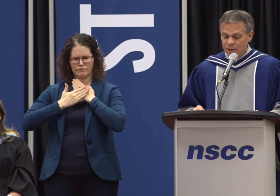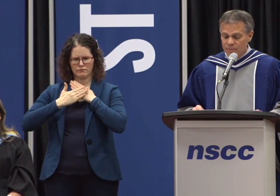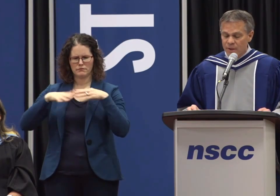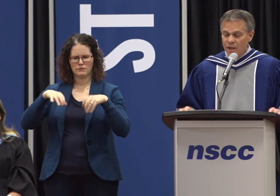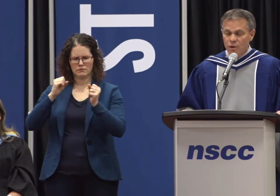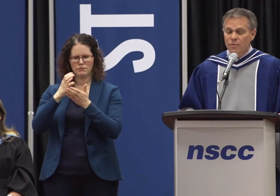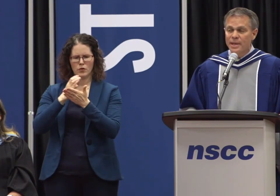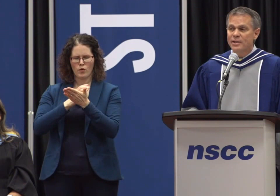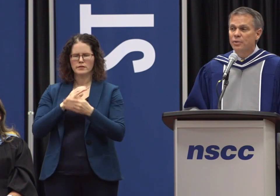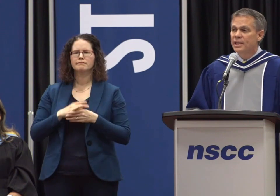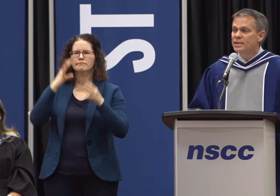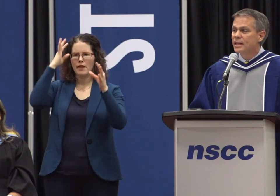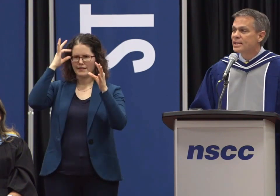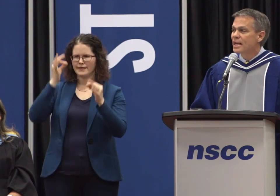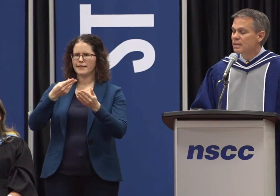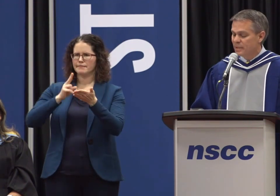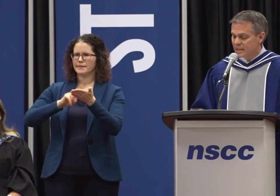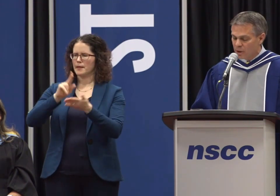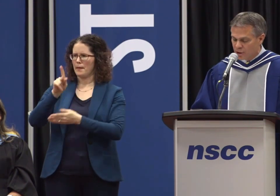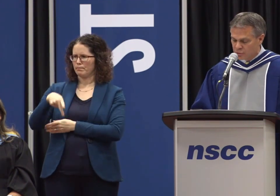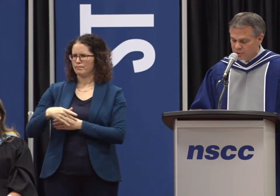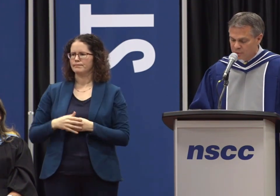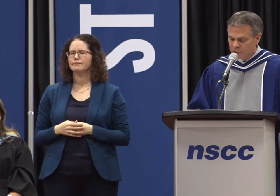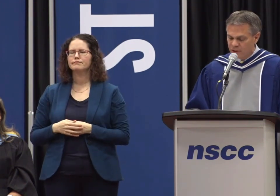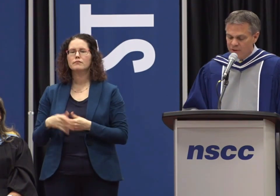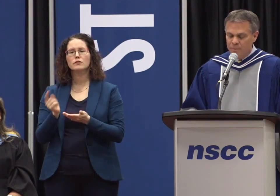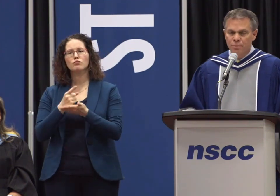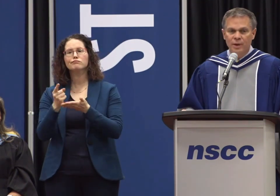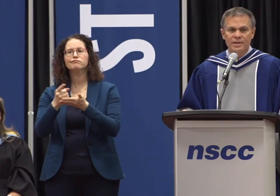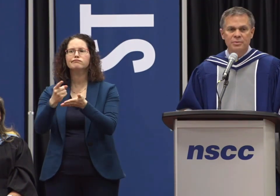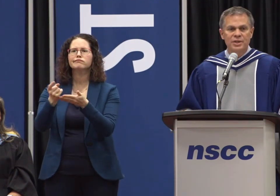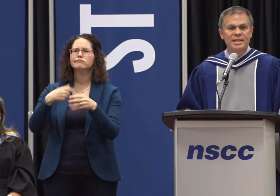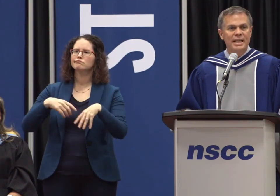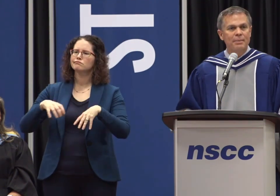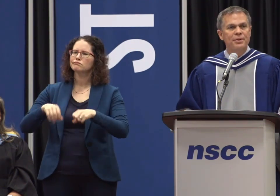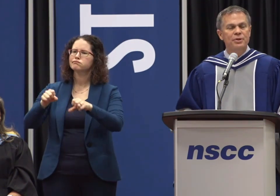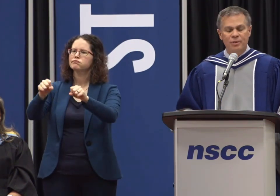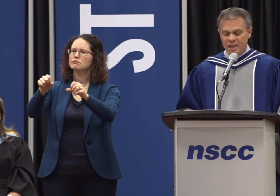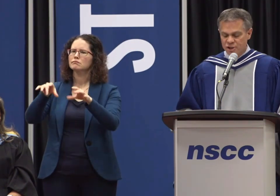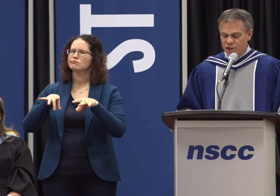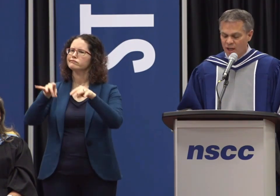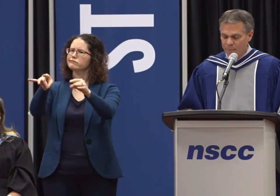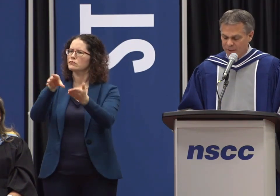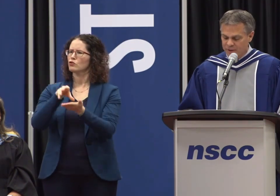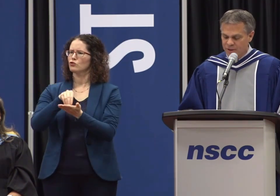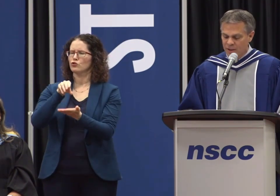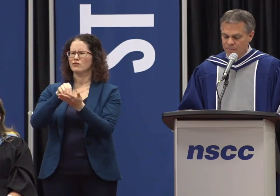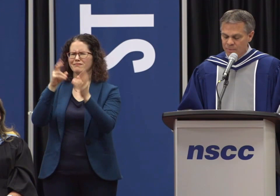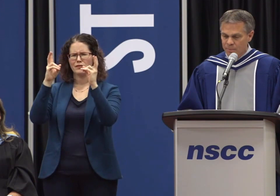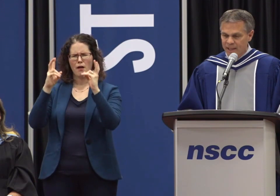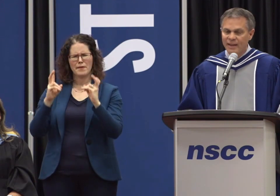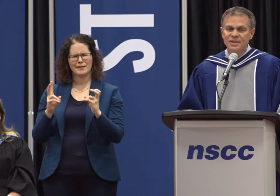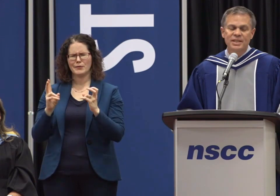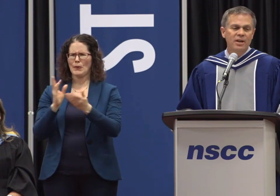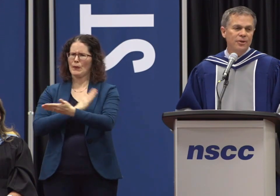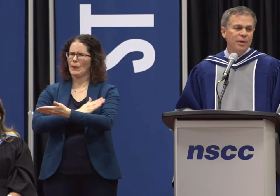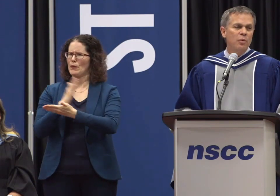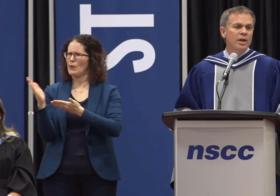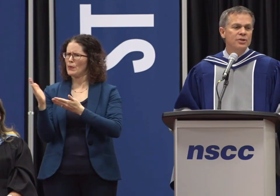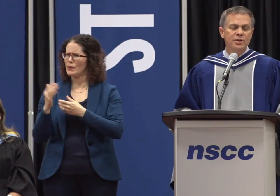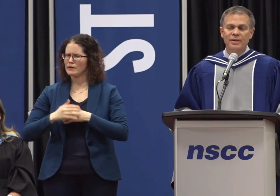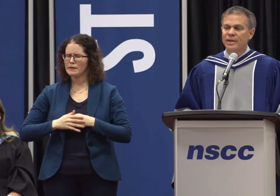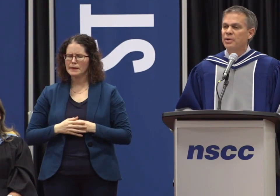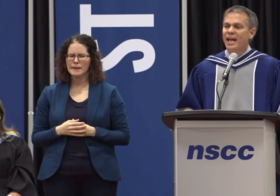course. And over many weeks, I attended many modules and was very impressed with the depth and the range of the topics. But I have to tell